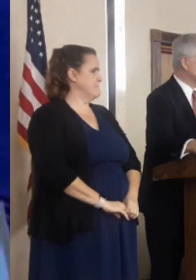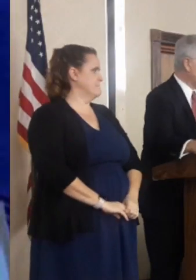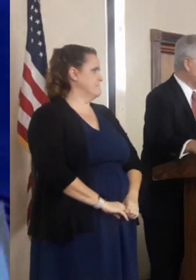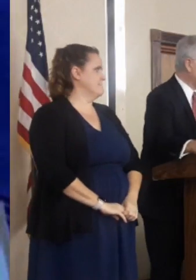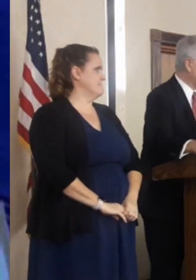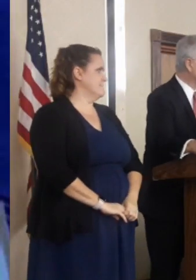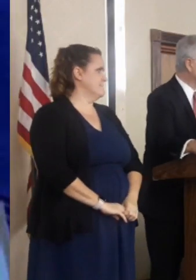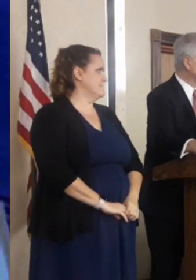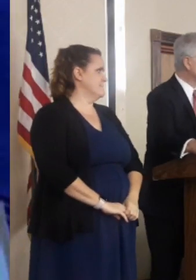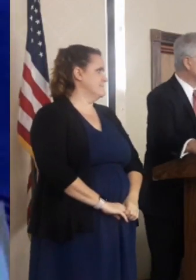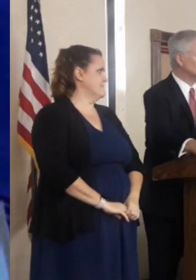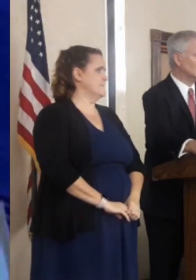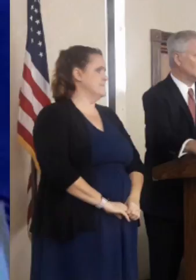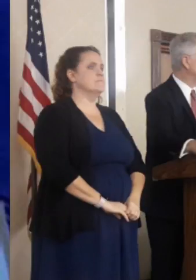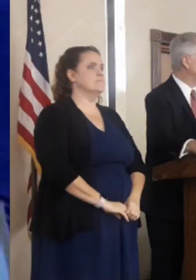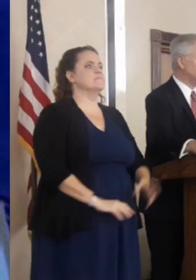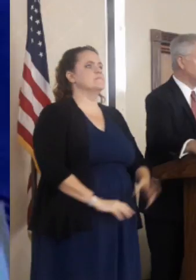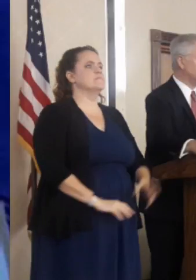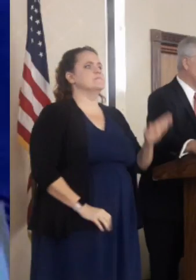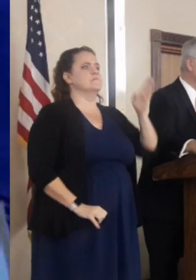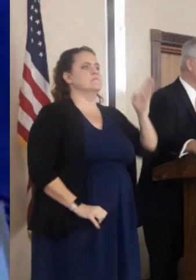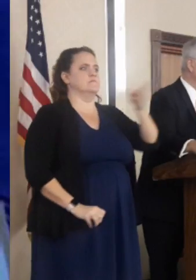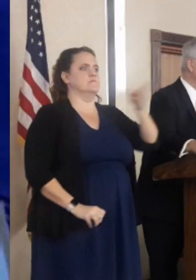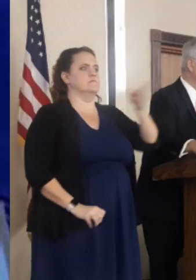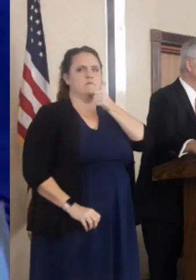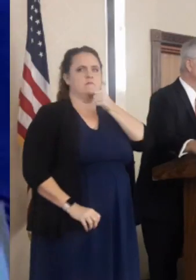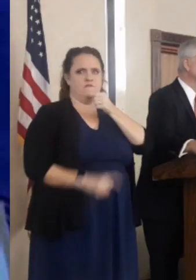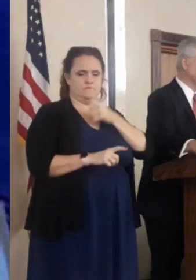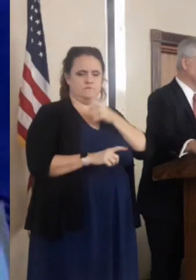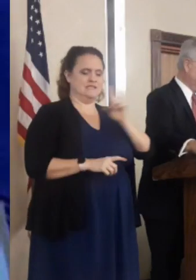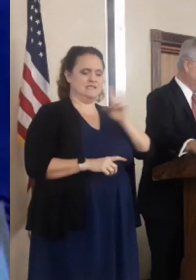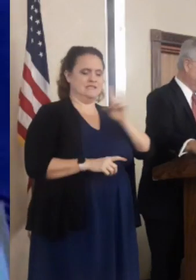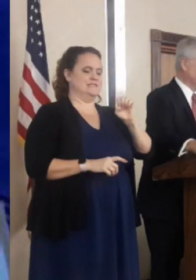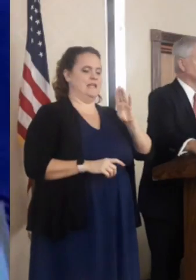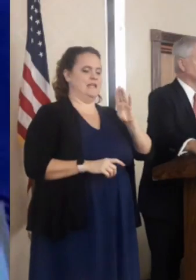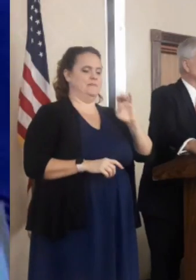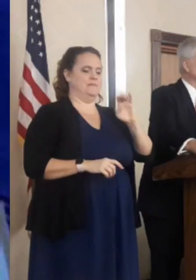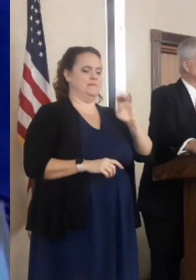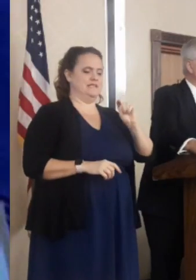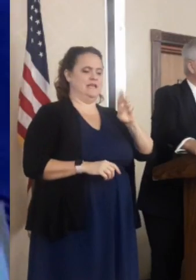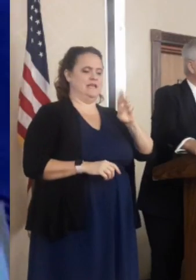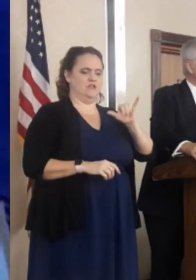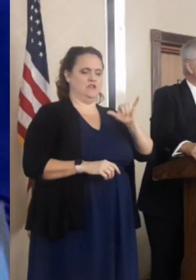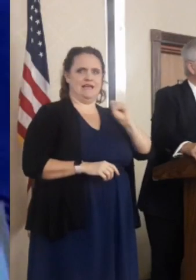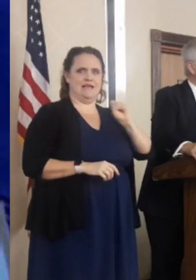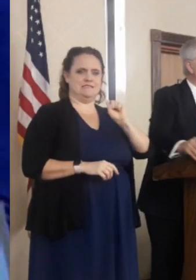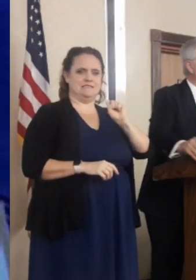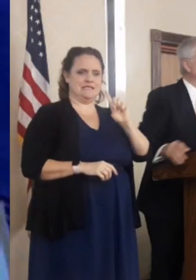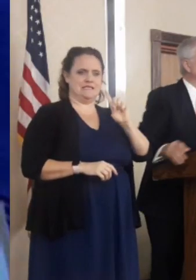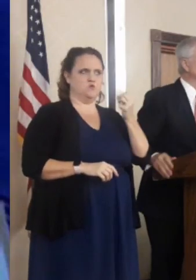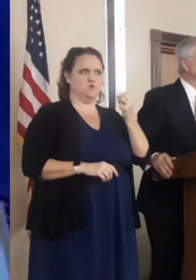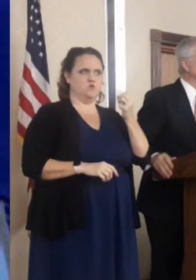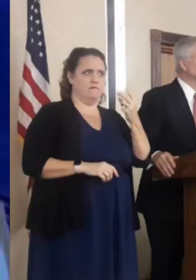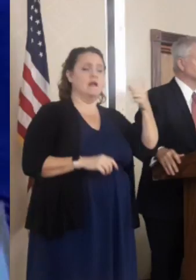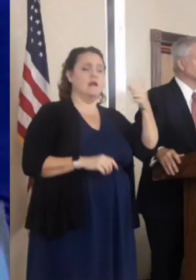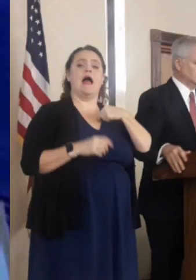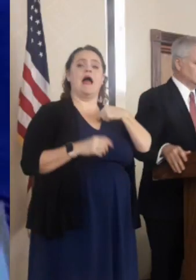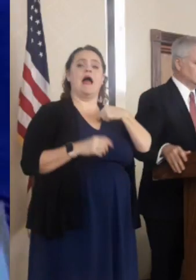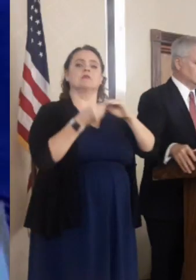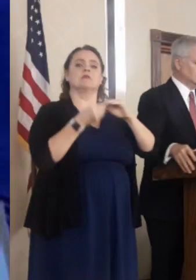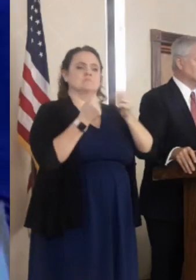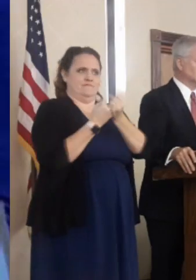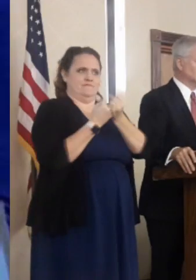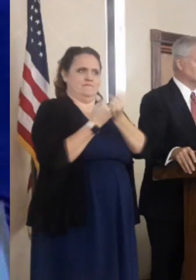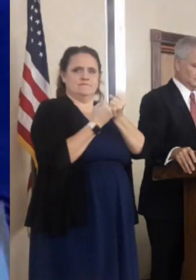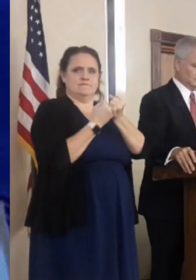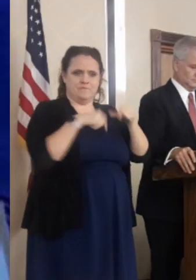Mr. Chairman? Yes. Debbie Terry, SD12. I speak in favor of this motion, and I think it